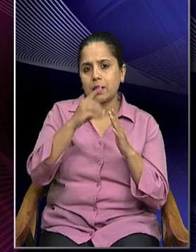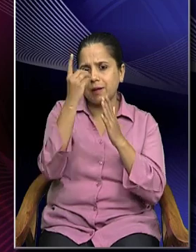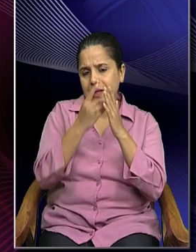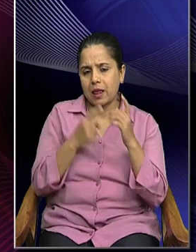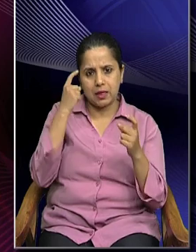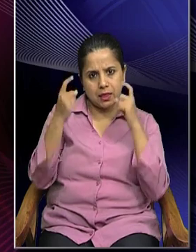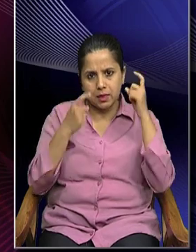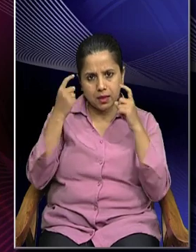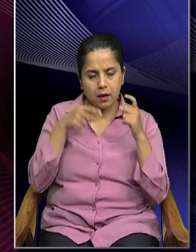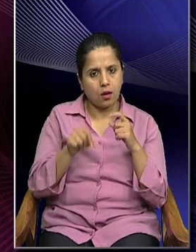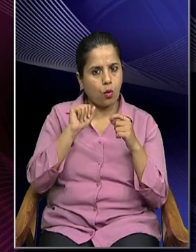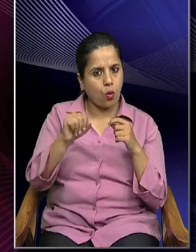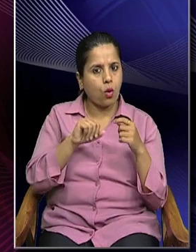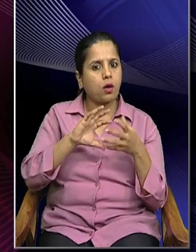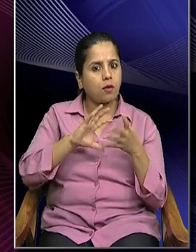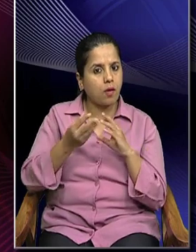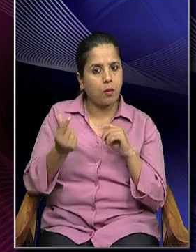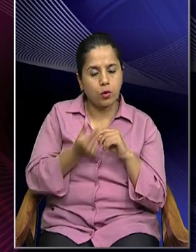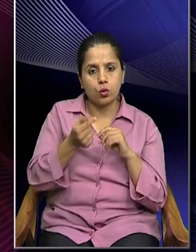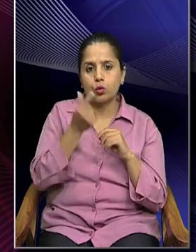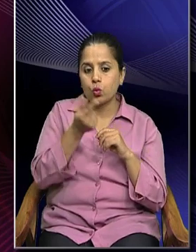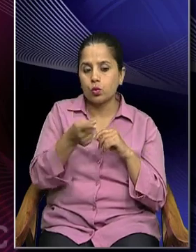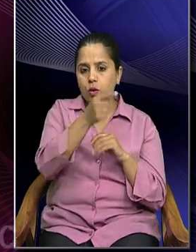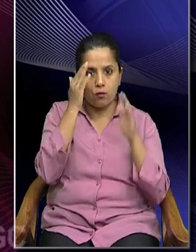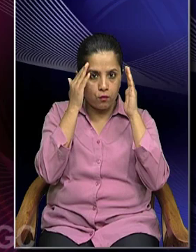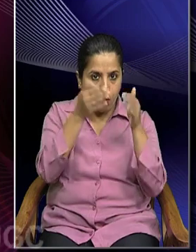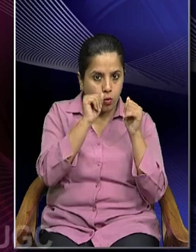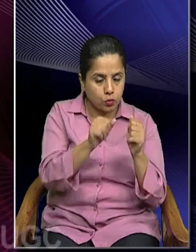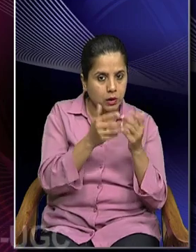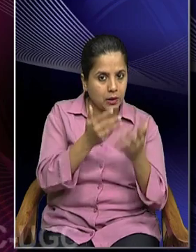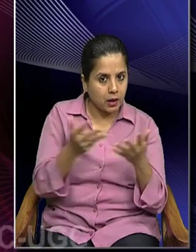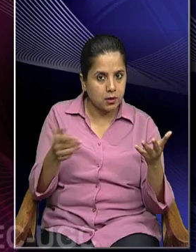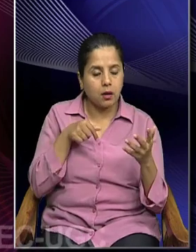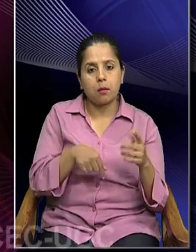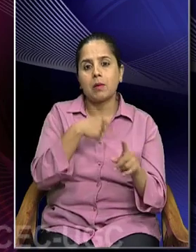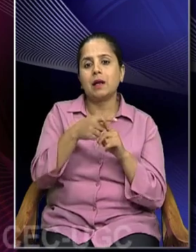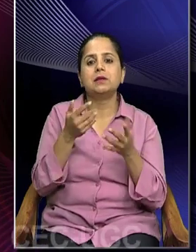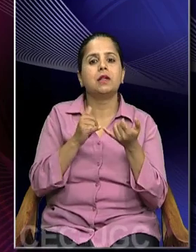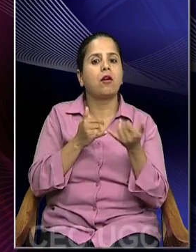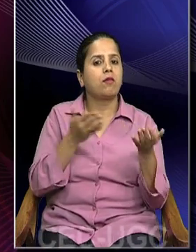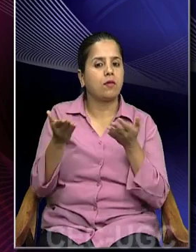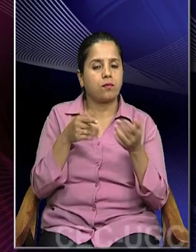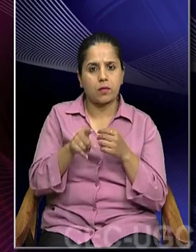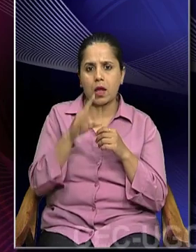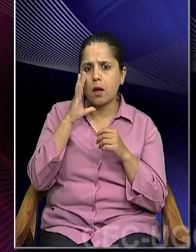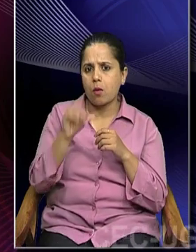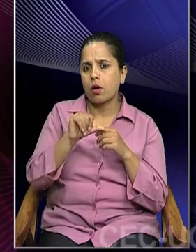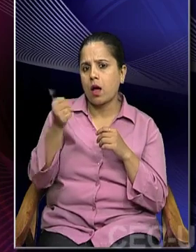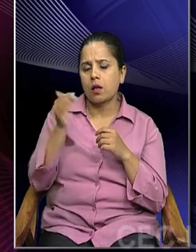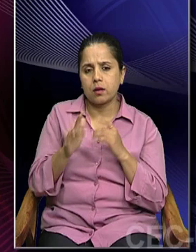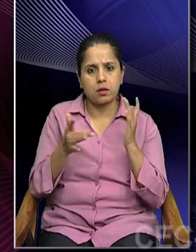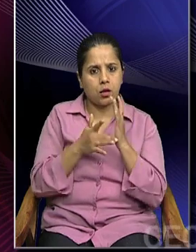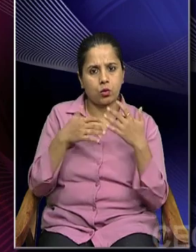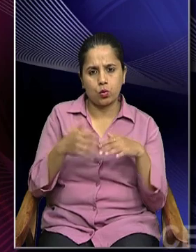thinking to develop the user-centric products or the services. The next most important technique, which is